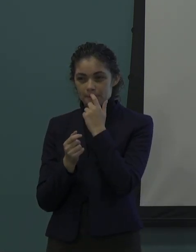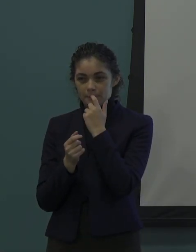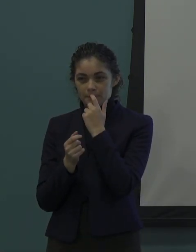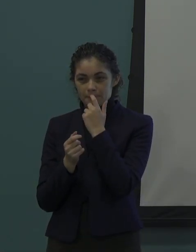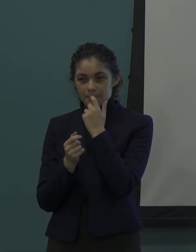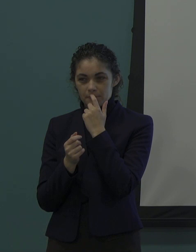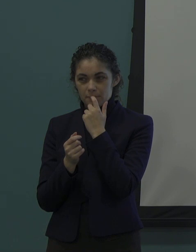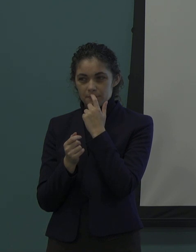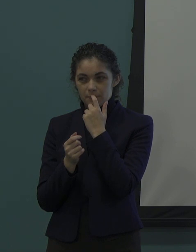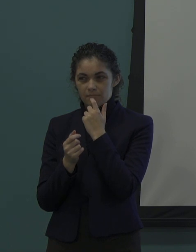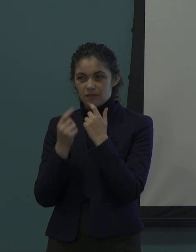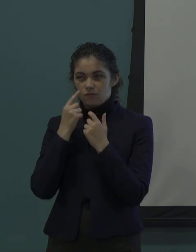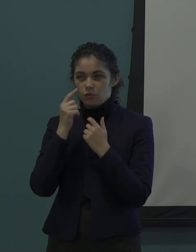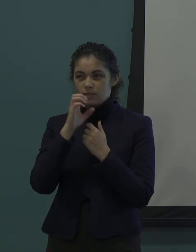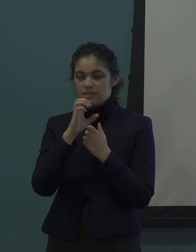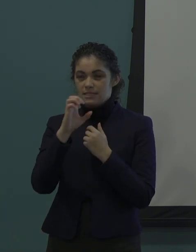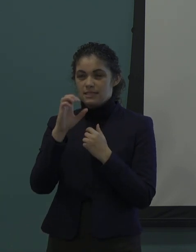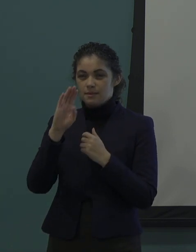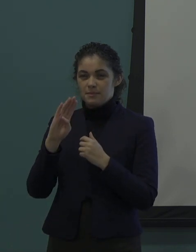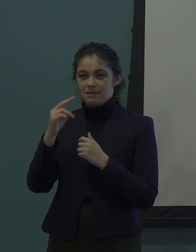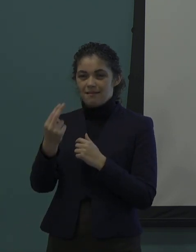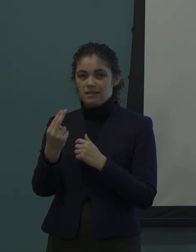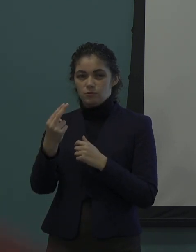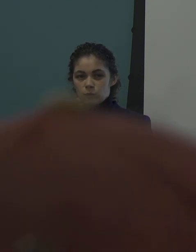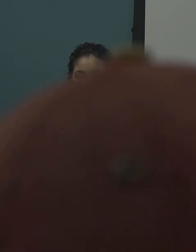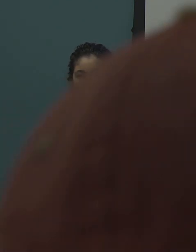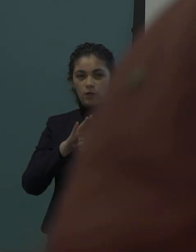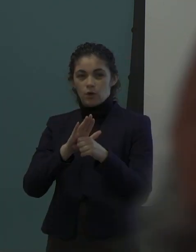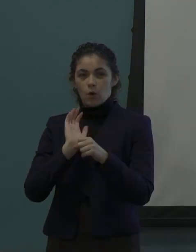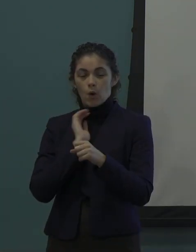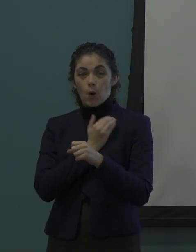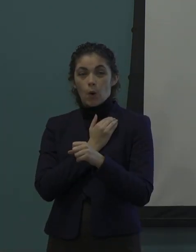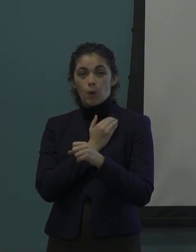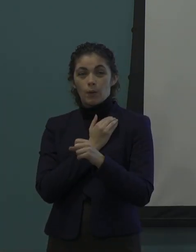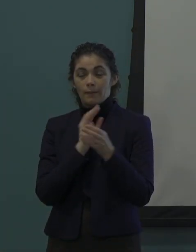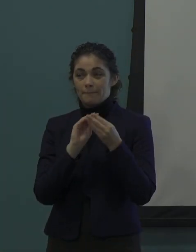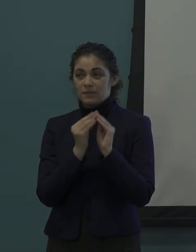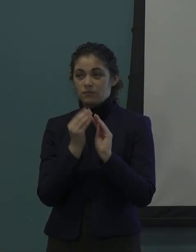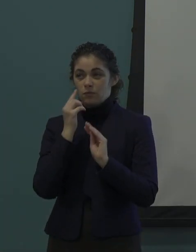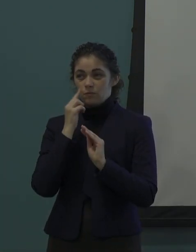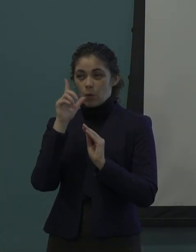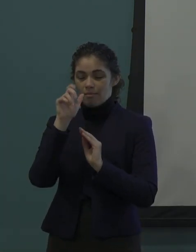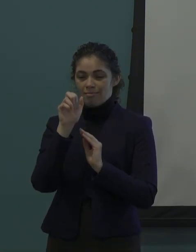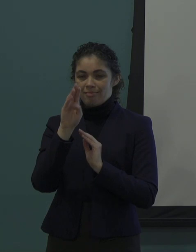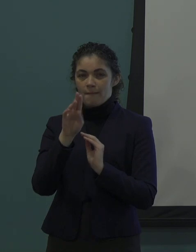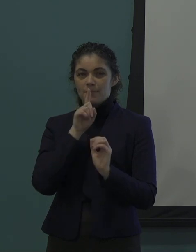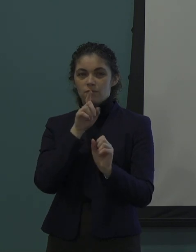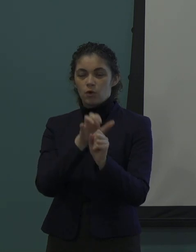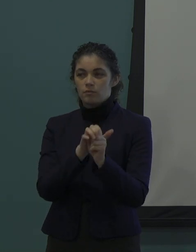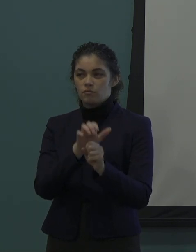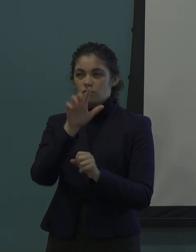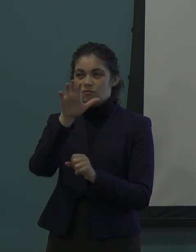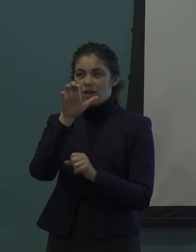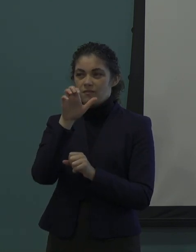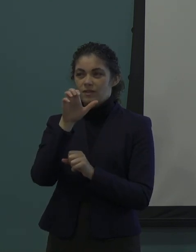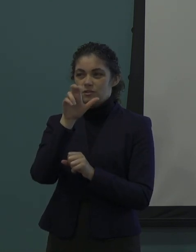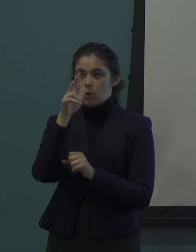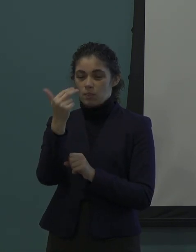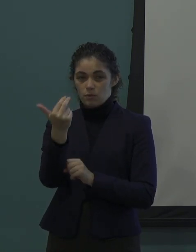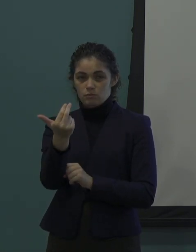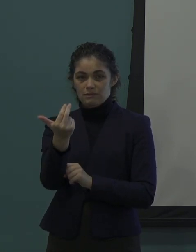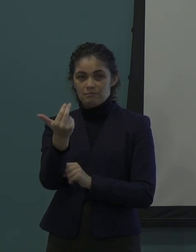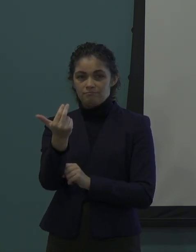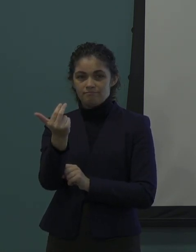So for the CCBH jurisdiction, our current case count for lab-confirmed cases is